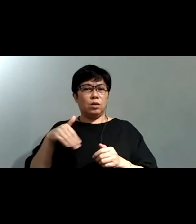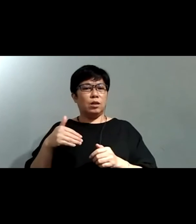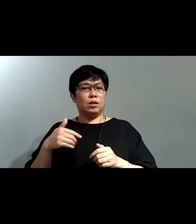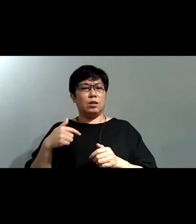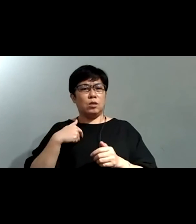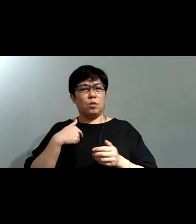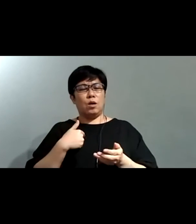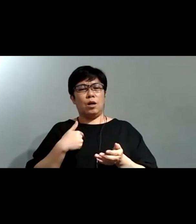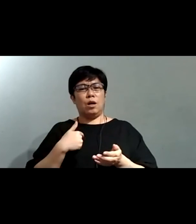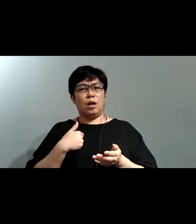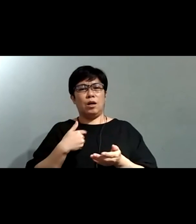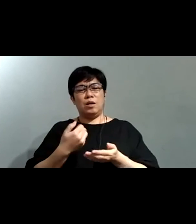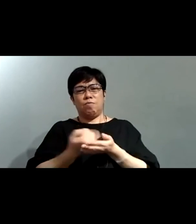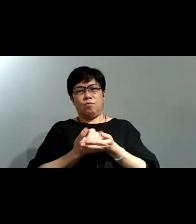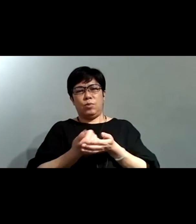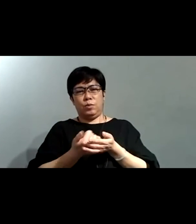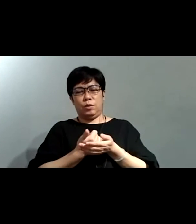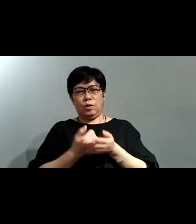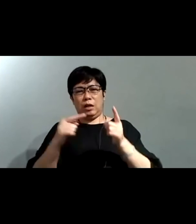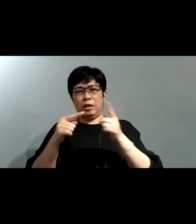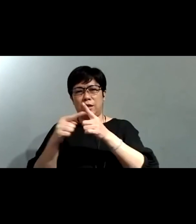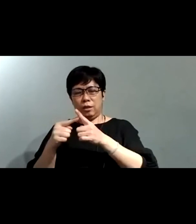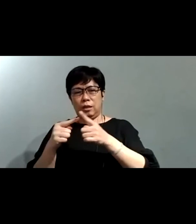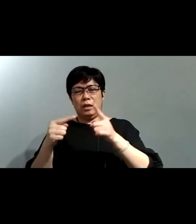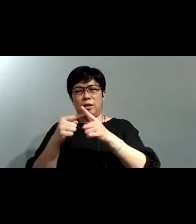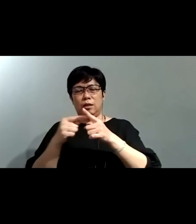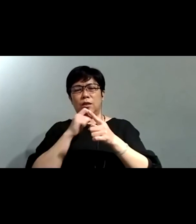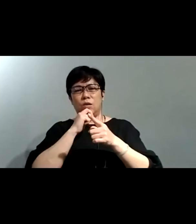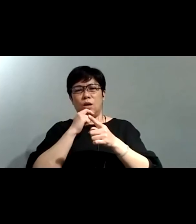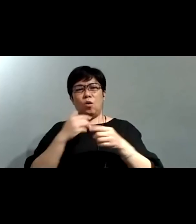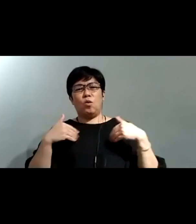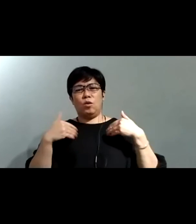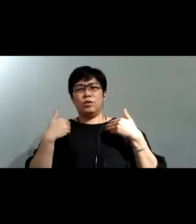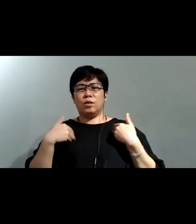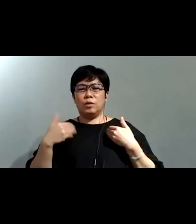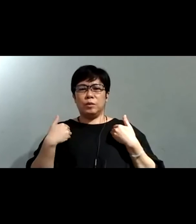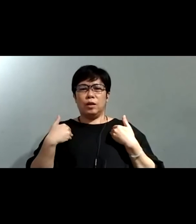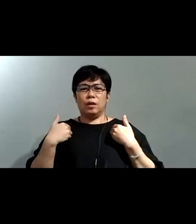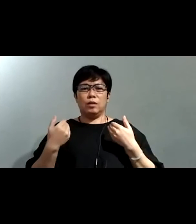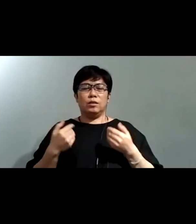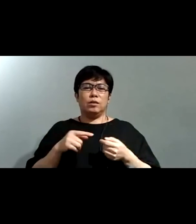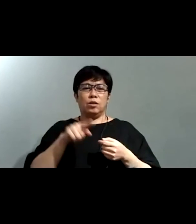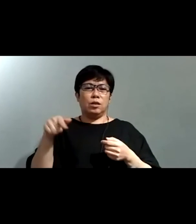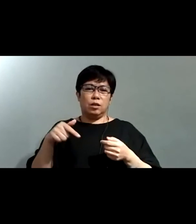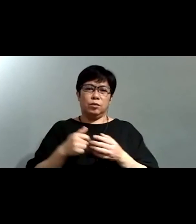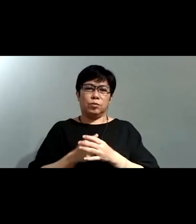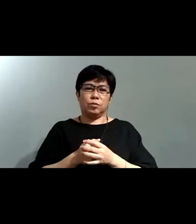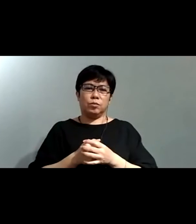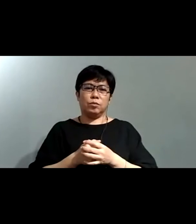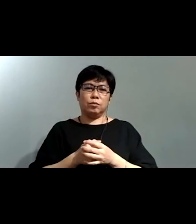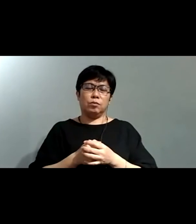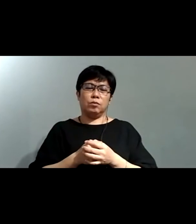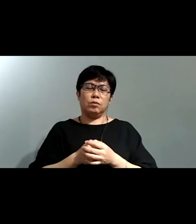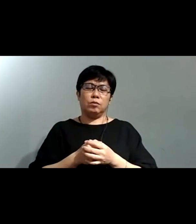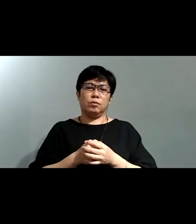the situation, because they feel that at least they have some leeway or some safety valve for them to voice out what they feel about